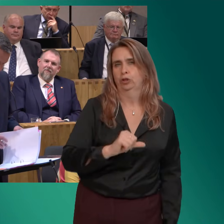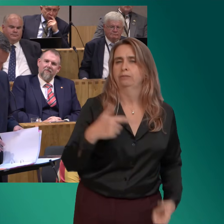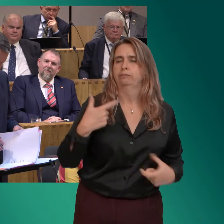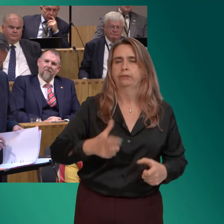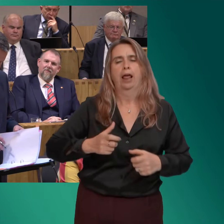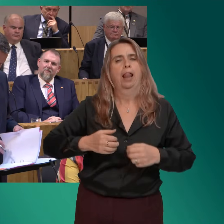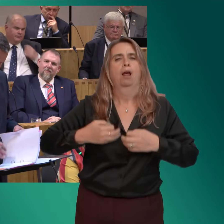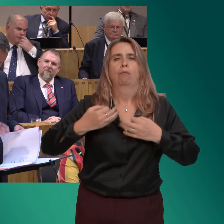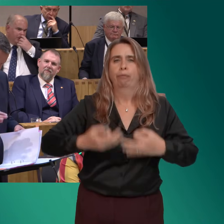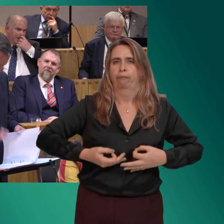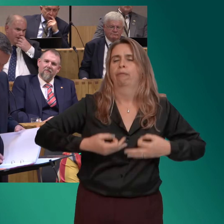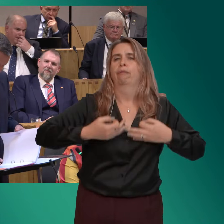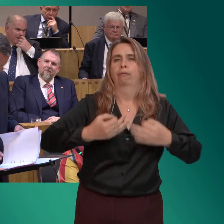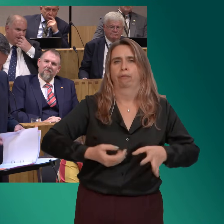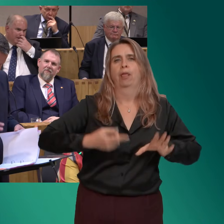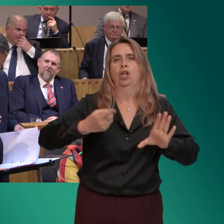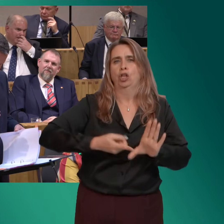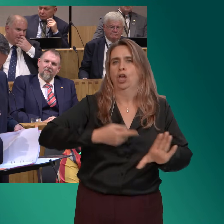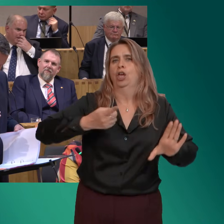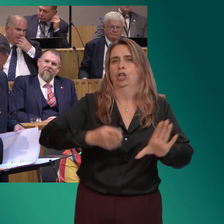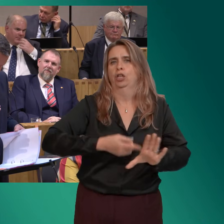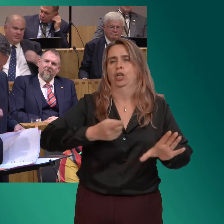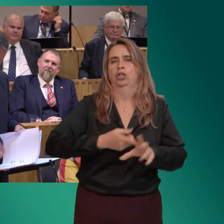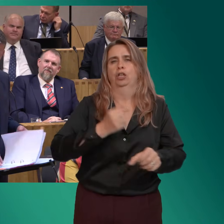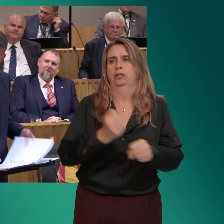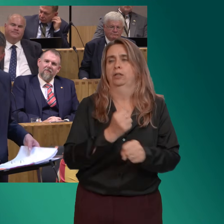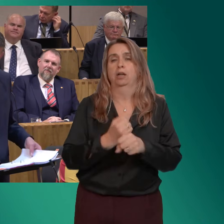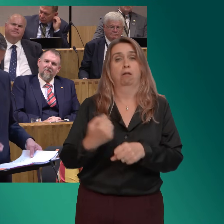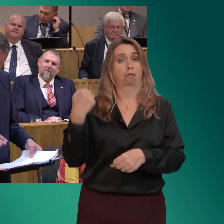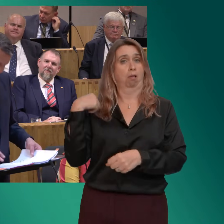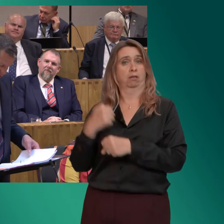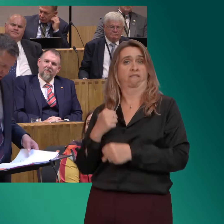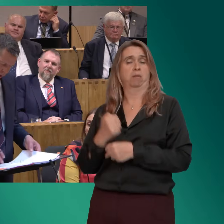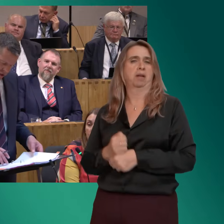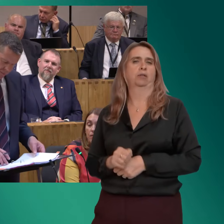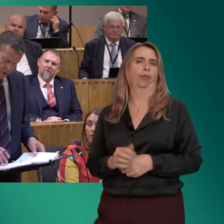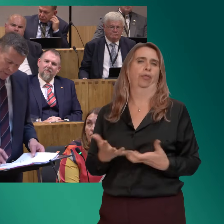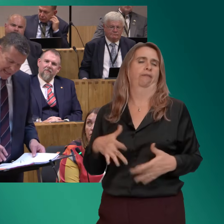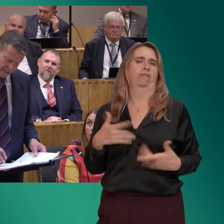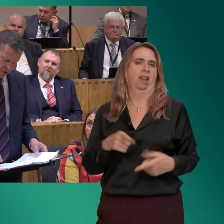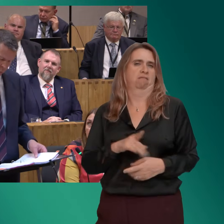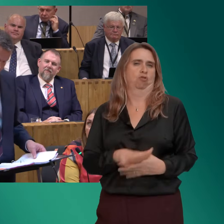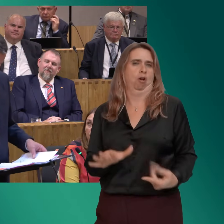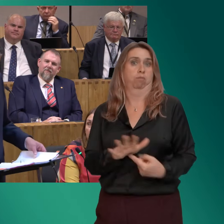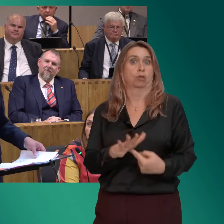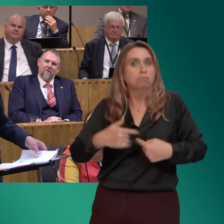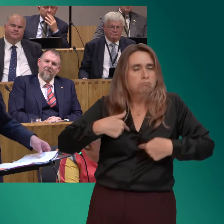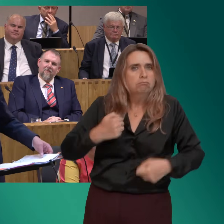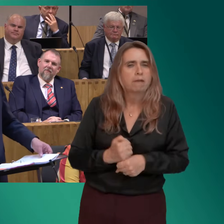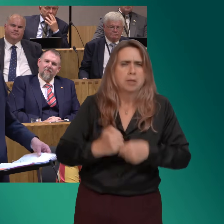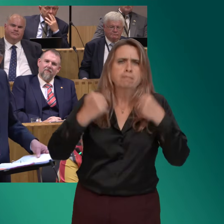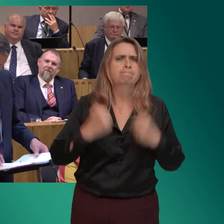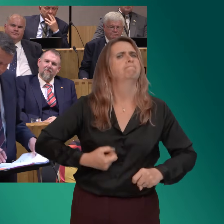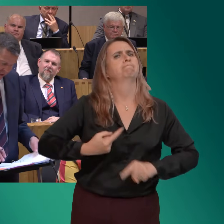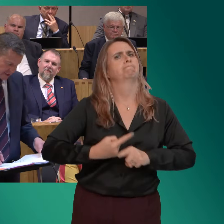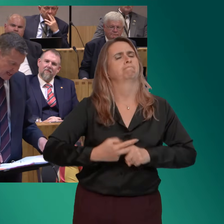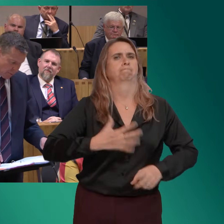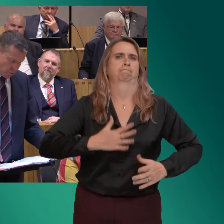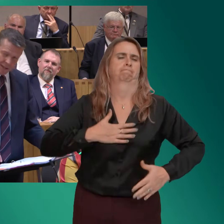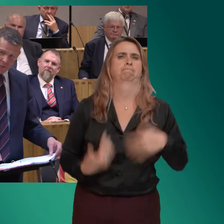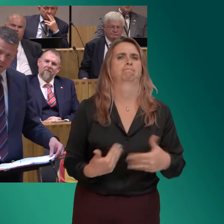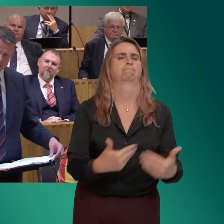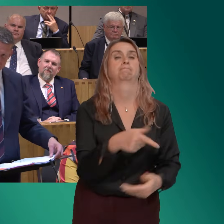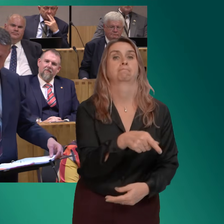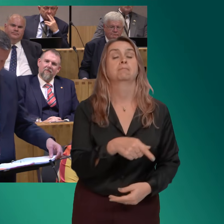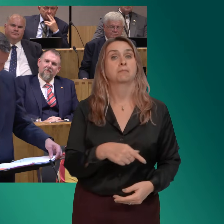year after year. Where previous governments refused to see this problem as a priority, this new Welsh Government will act with greater urgency and focus. And as I say, I